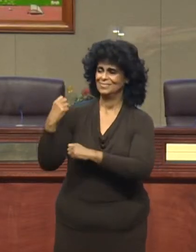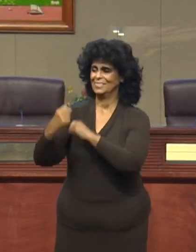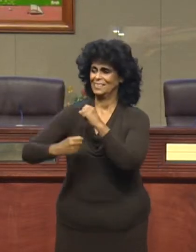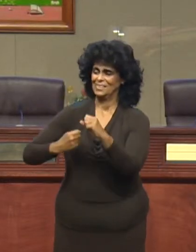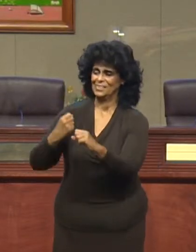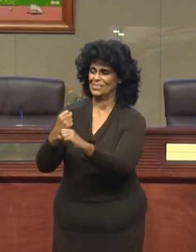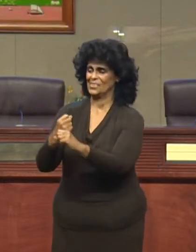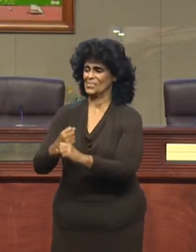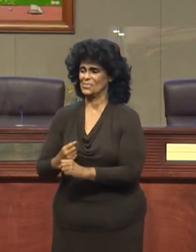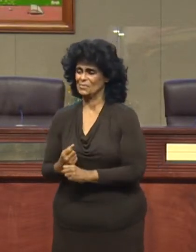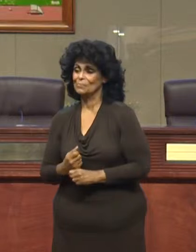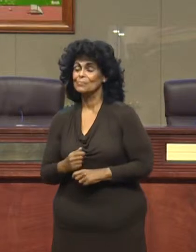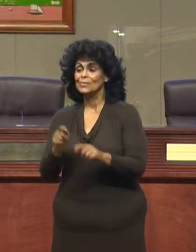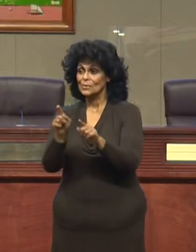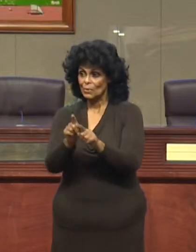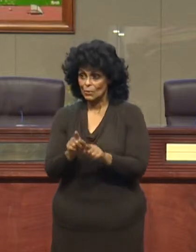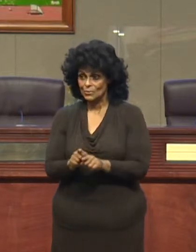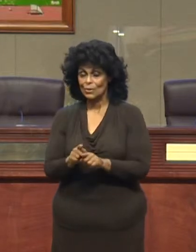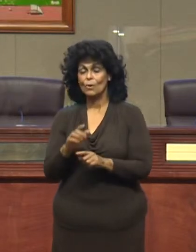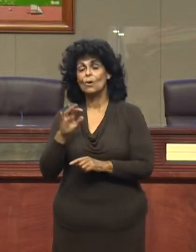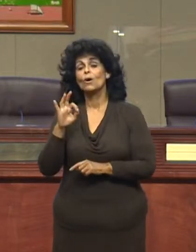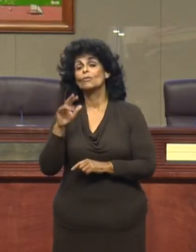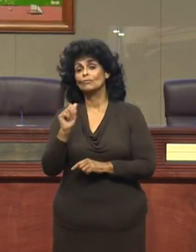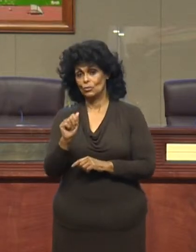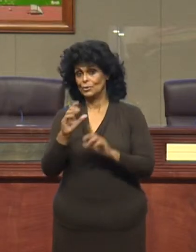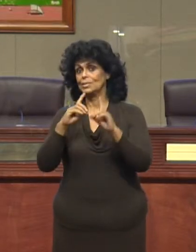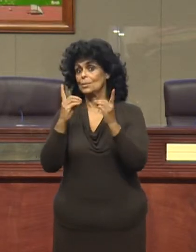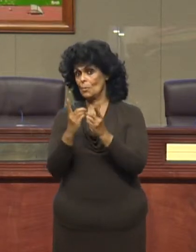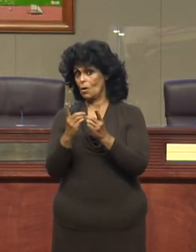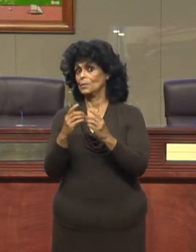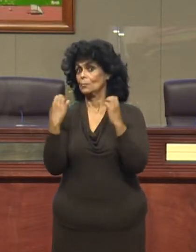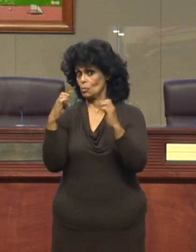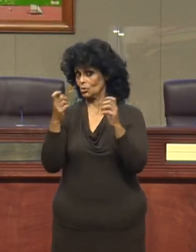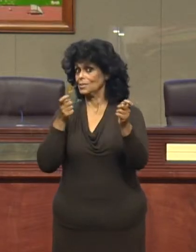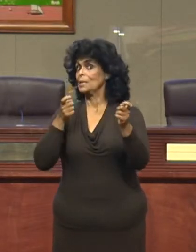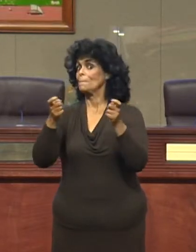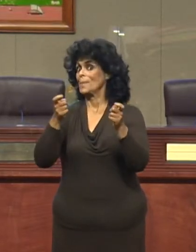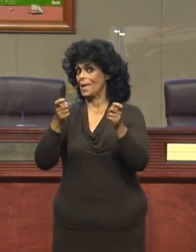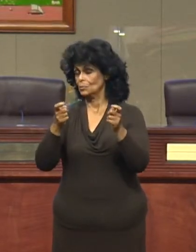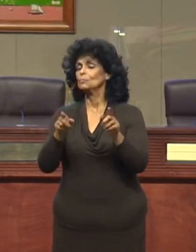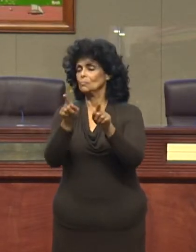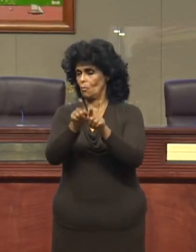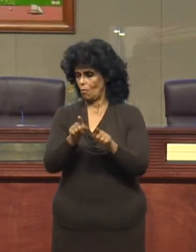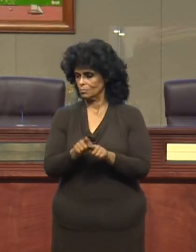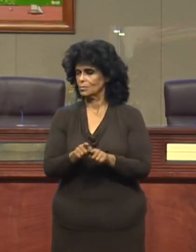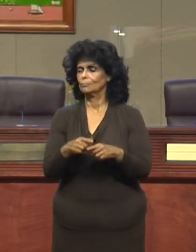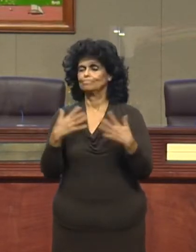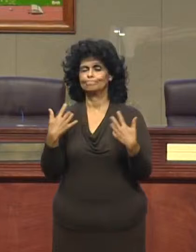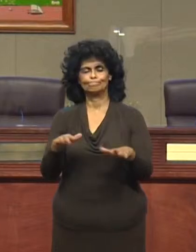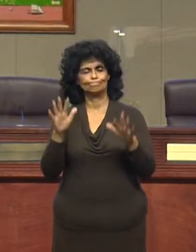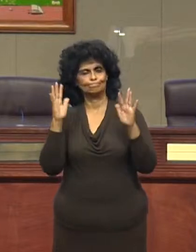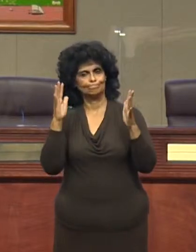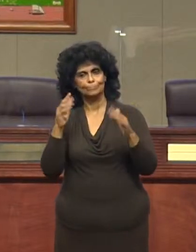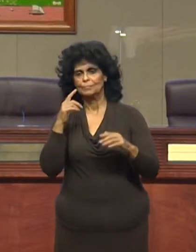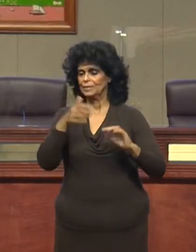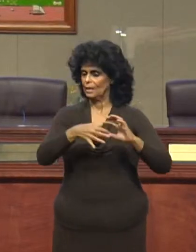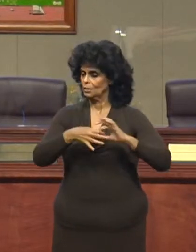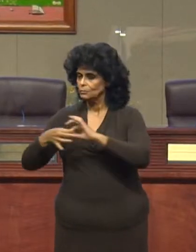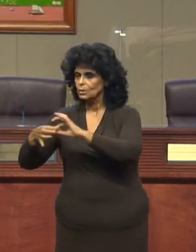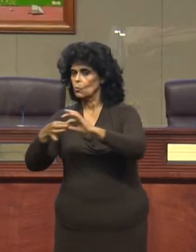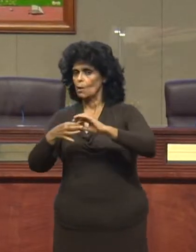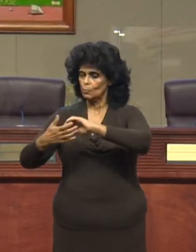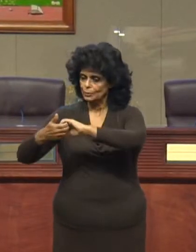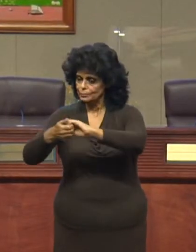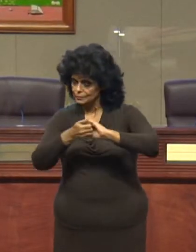I also must acknowledge the Florida Department of Emergency Management for the collaboration during this period of time, and the